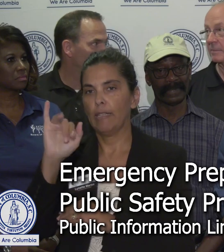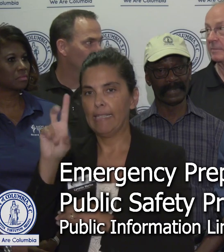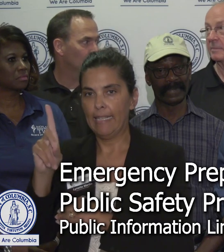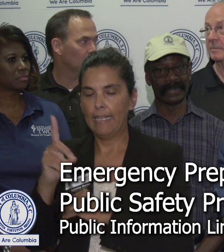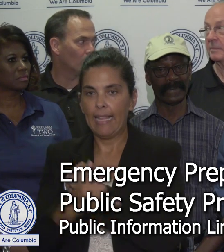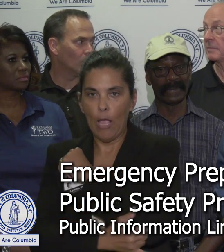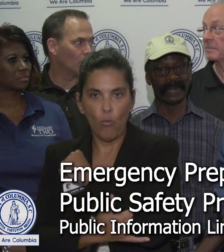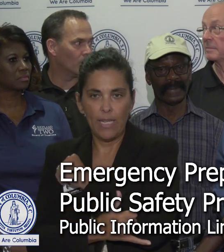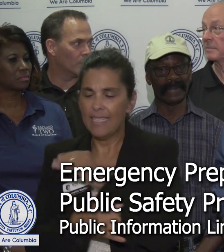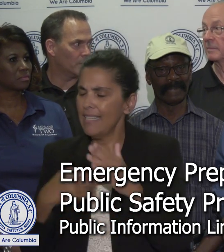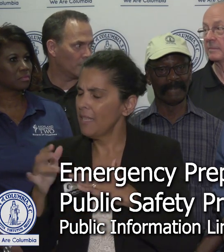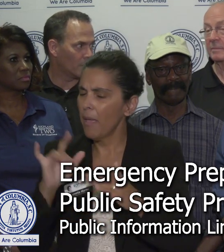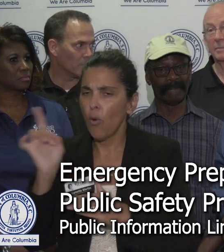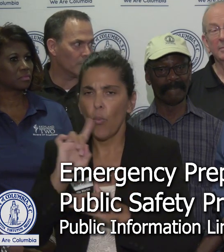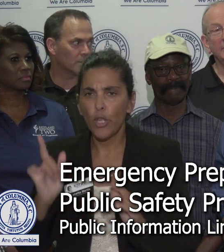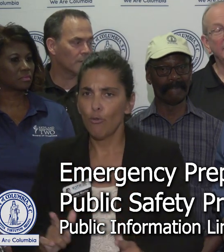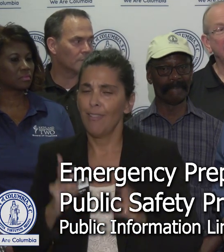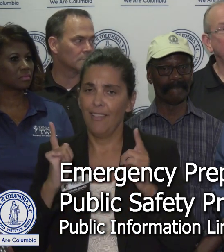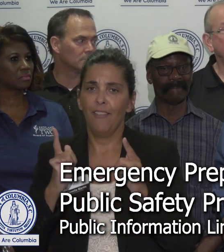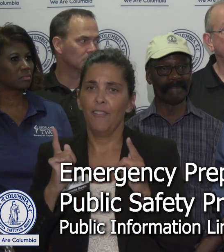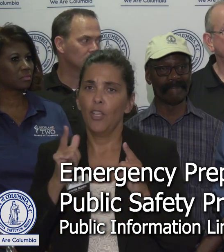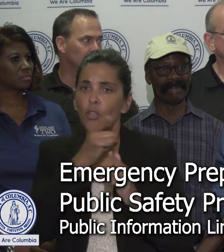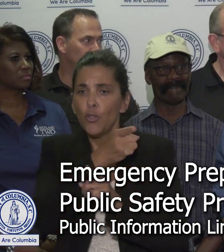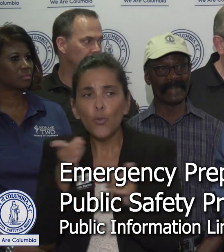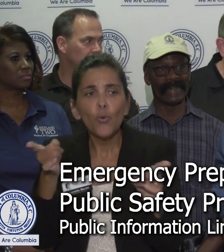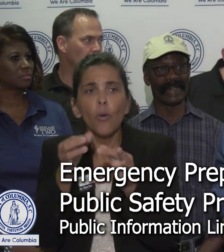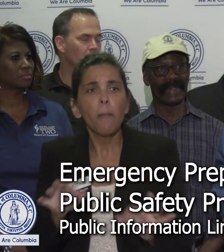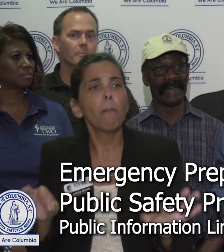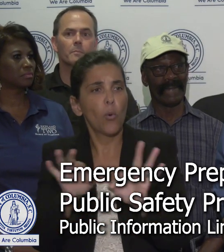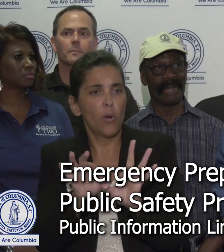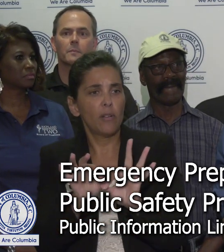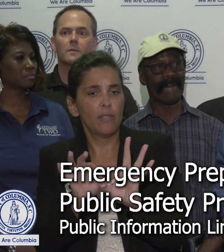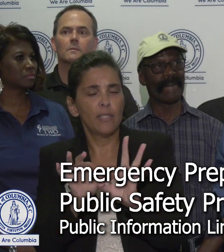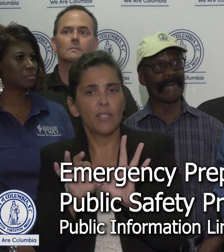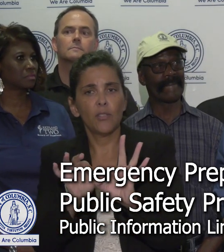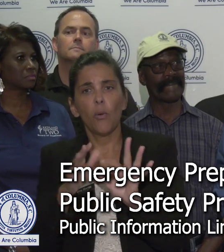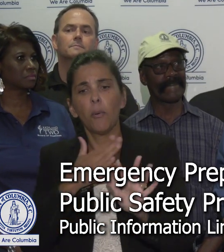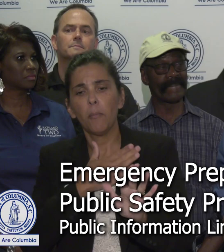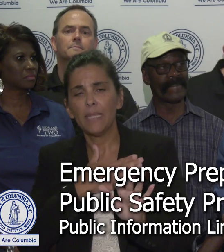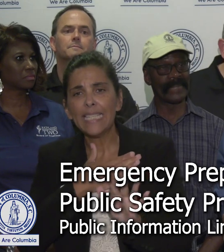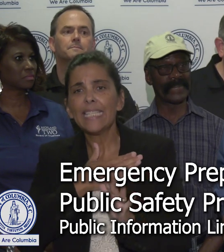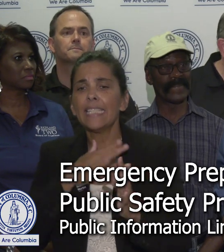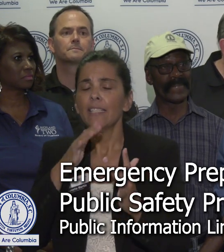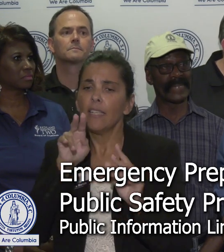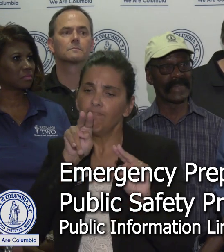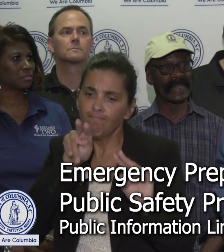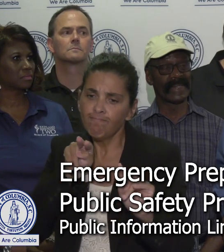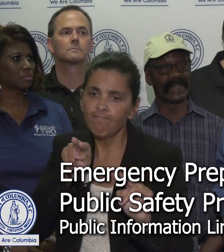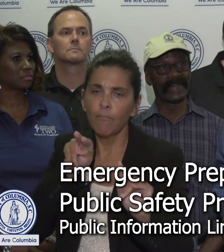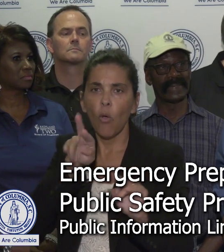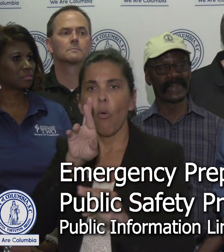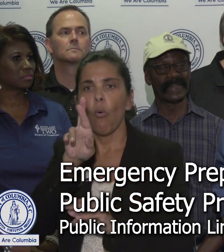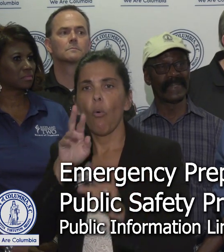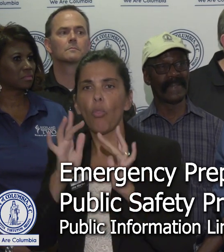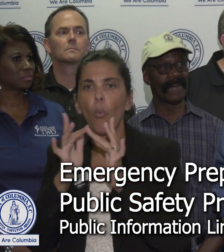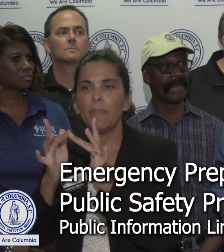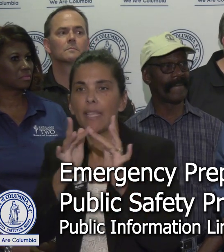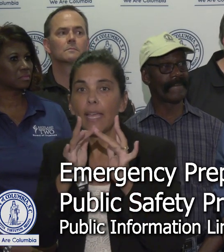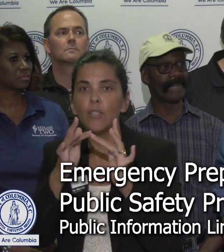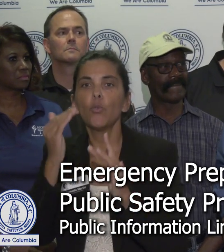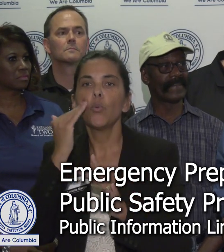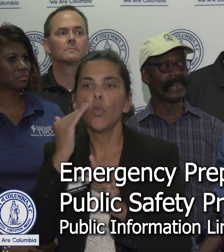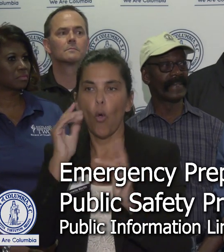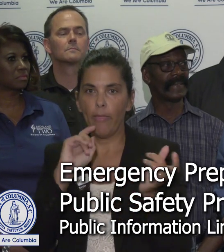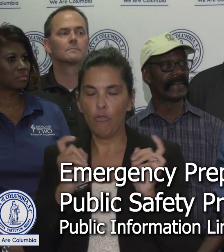to everyone else. So keep that in mind. Don't hesitate to reach out and stay in touch with the website to make sure that you are aware of all of the changes, because